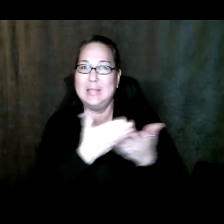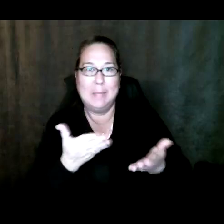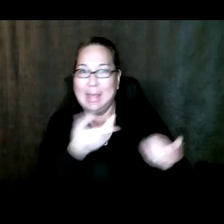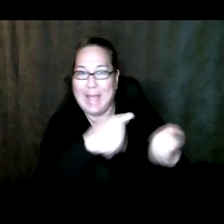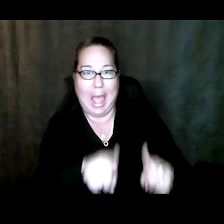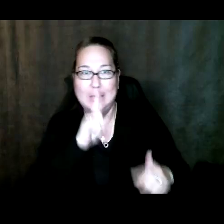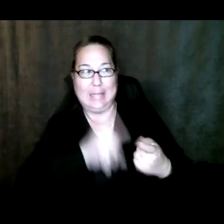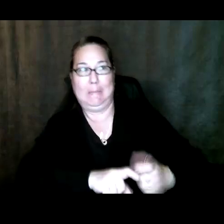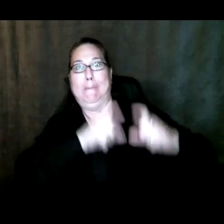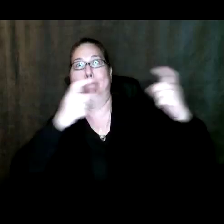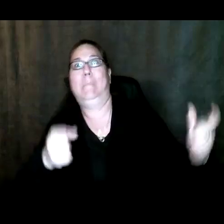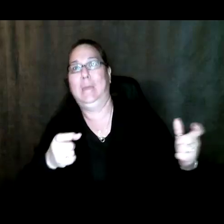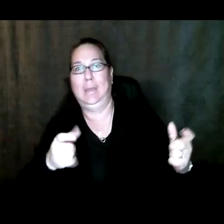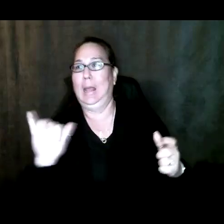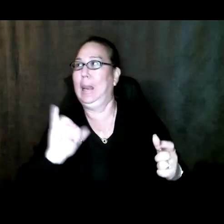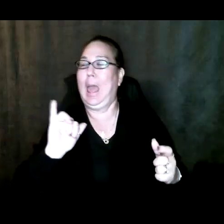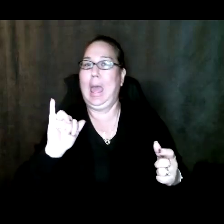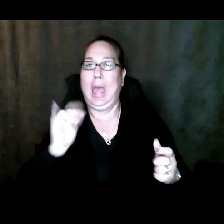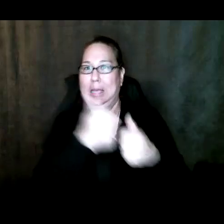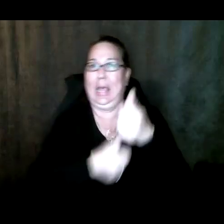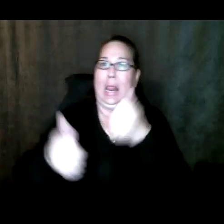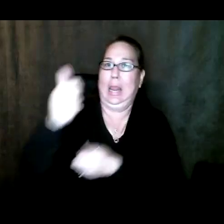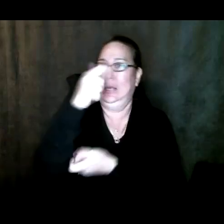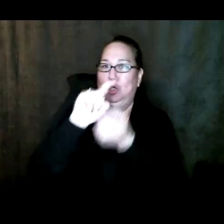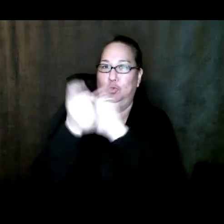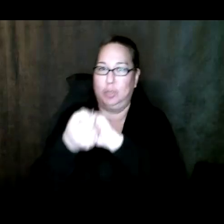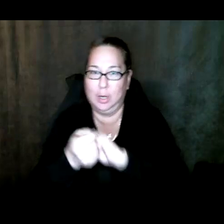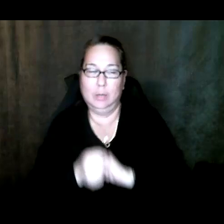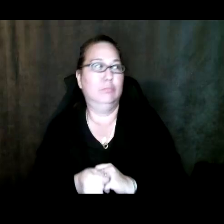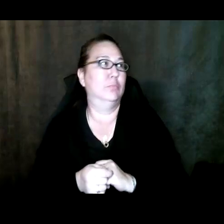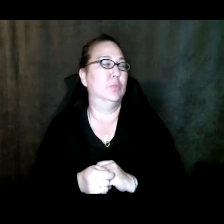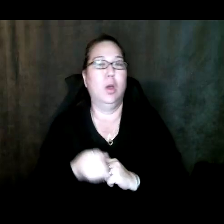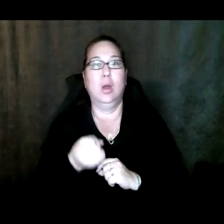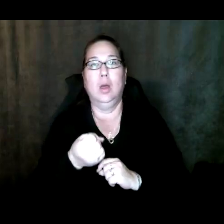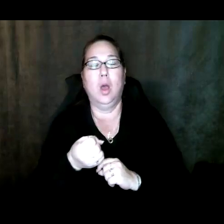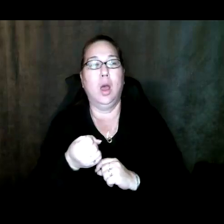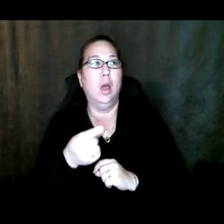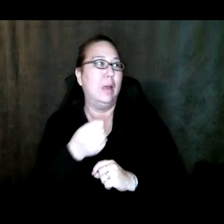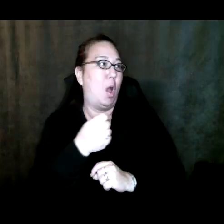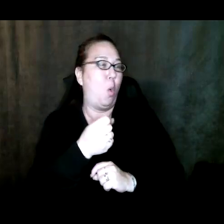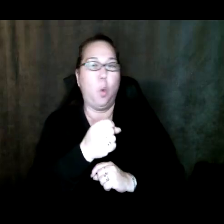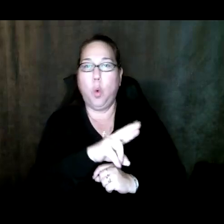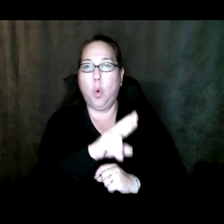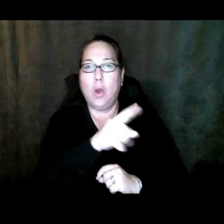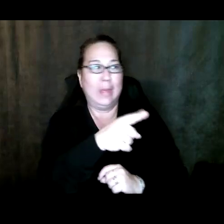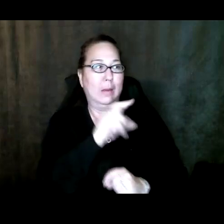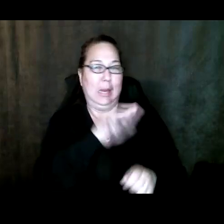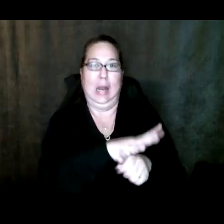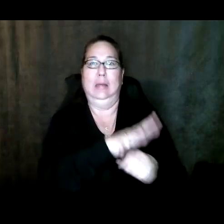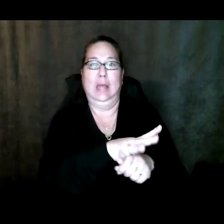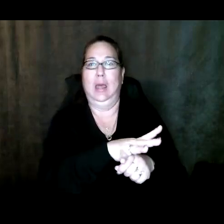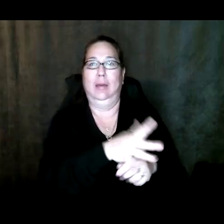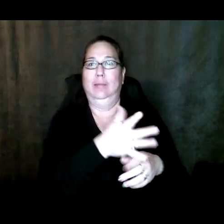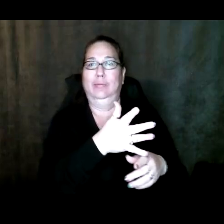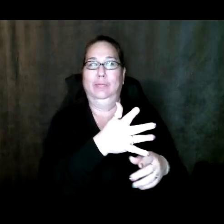change, or a school is newly entered into transformation, so we've added coaching and more regional supports. Then we don't have a